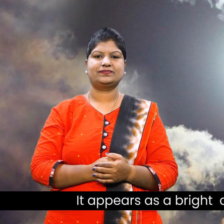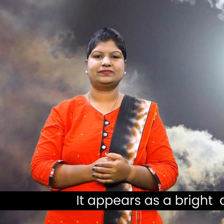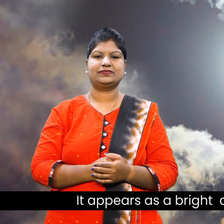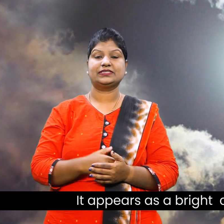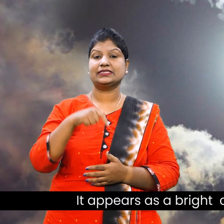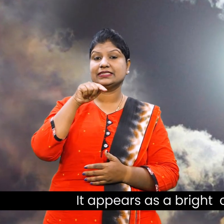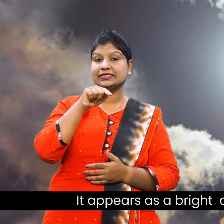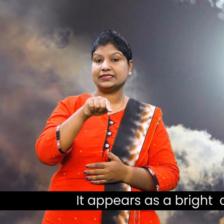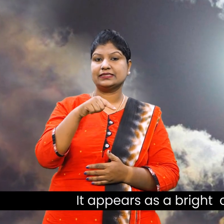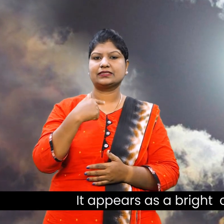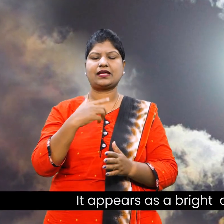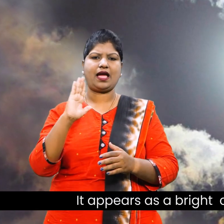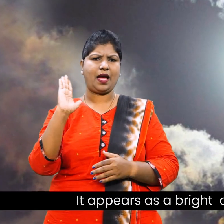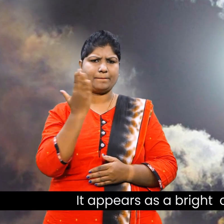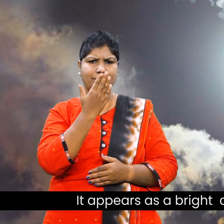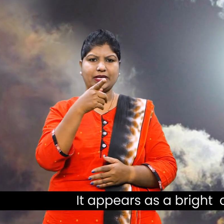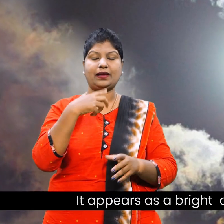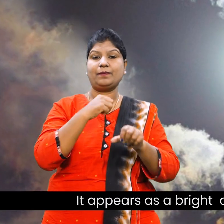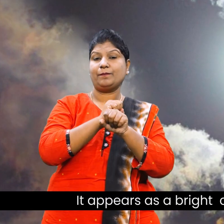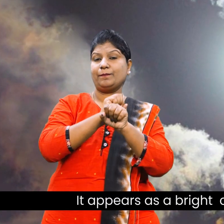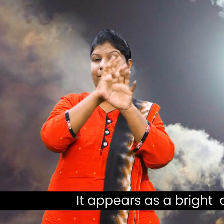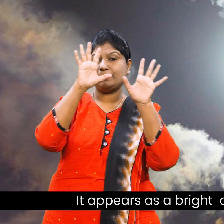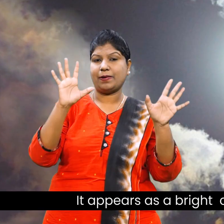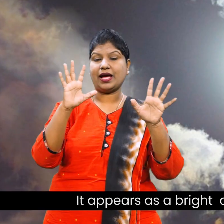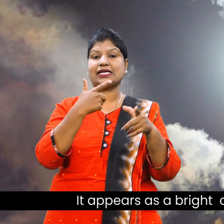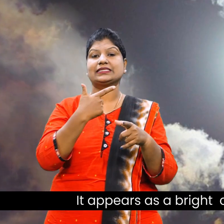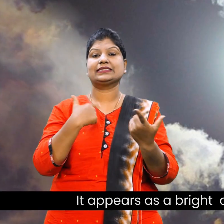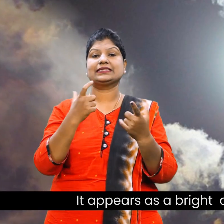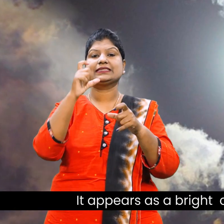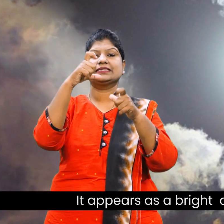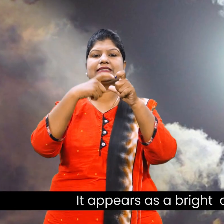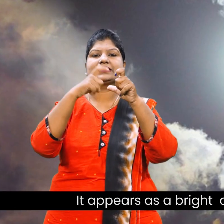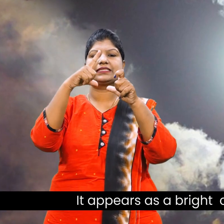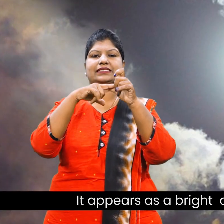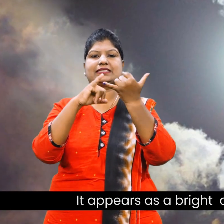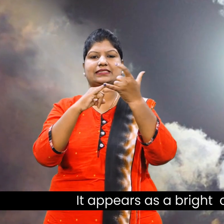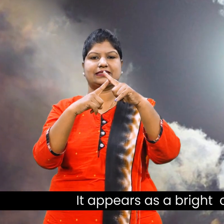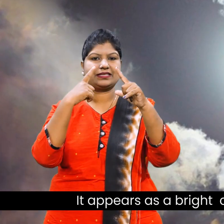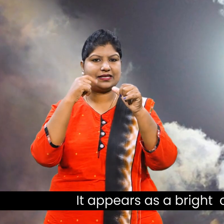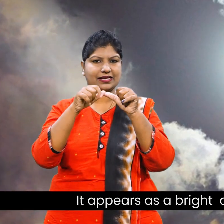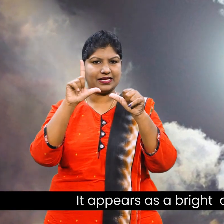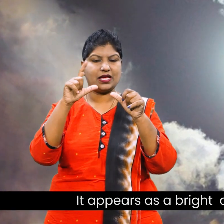It appears as a bright celestial body